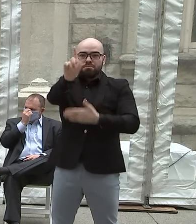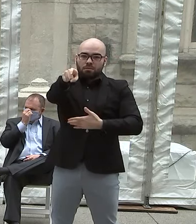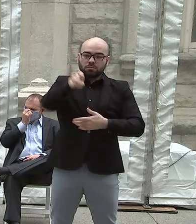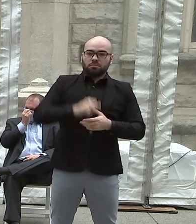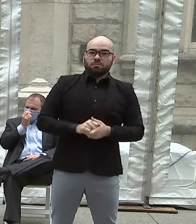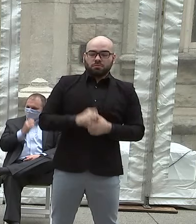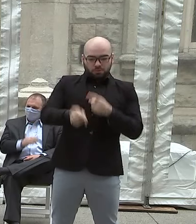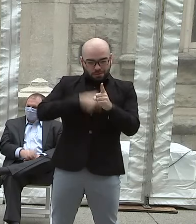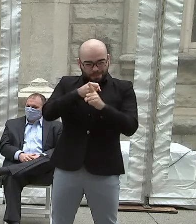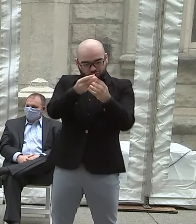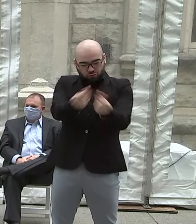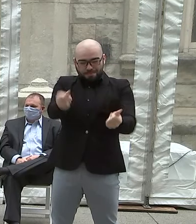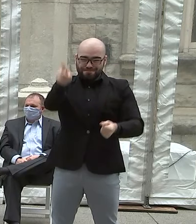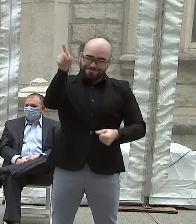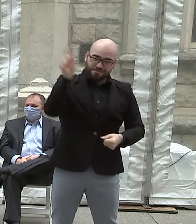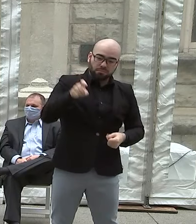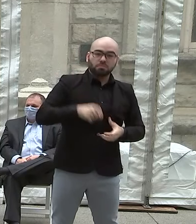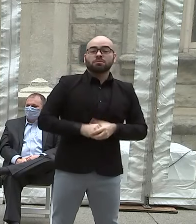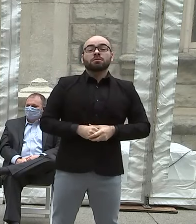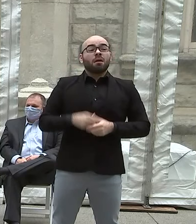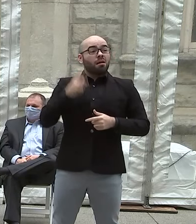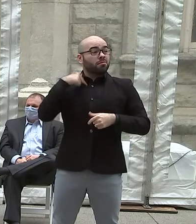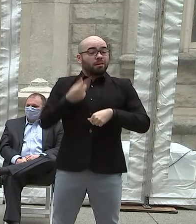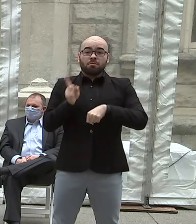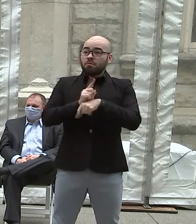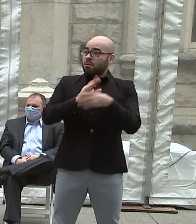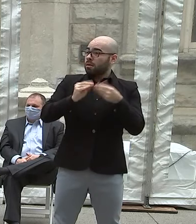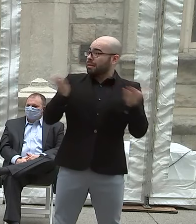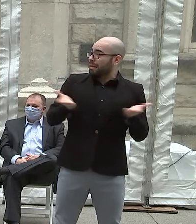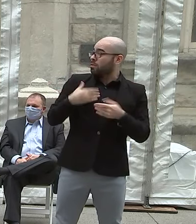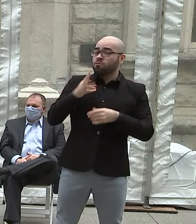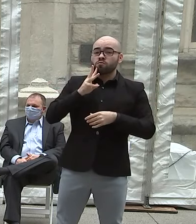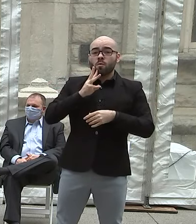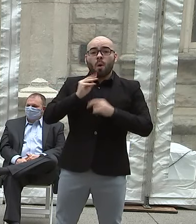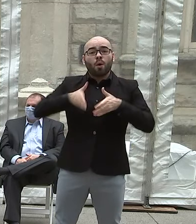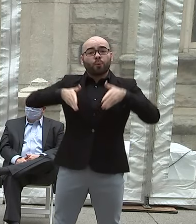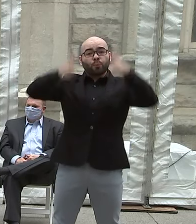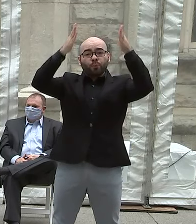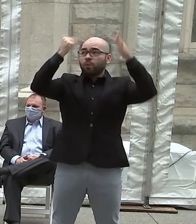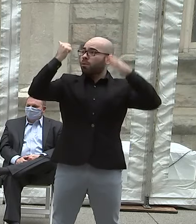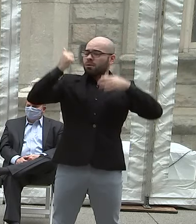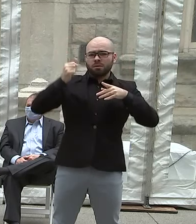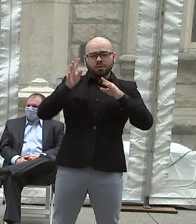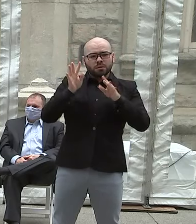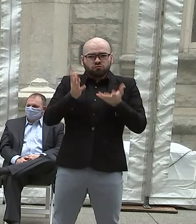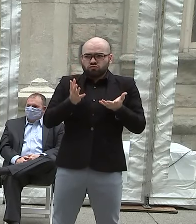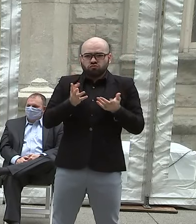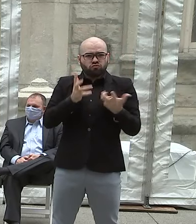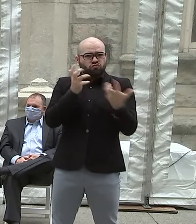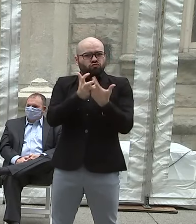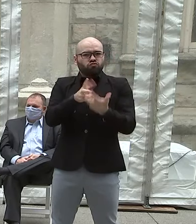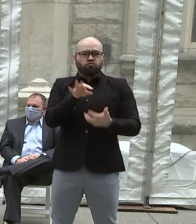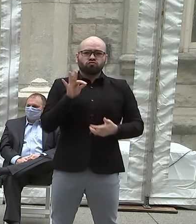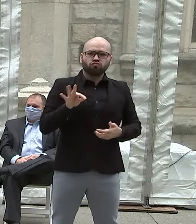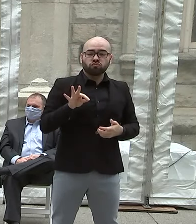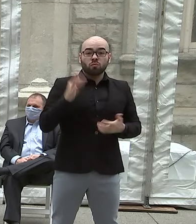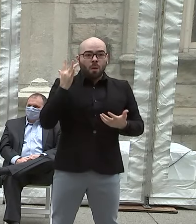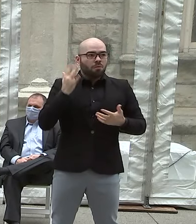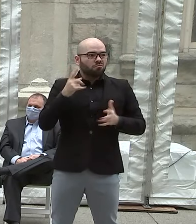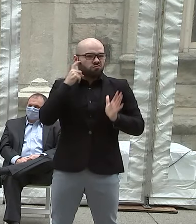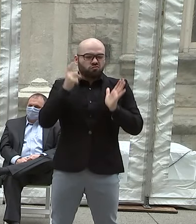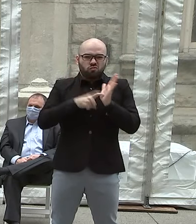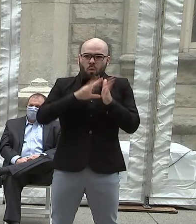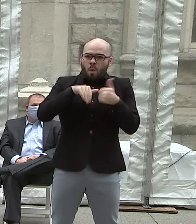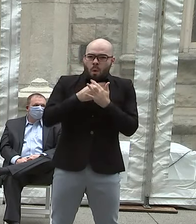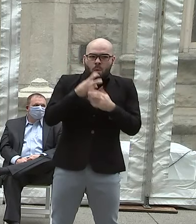with. And I think being here at the Water Tower is an appropriate signal of how we might reimagine what the call is and action